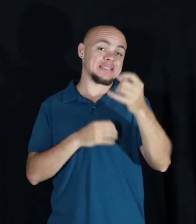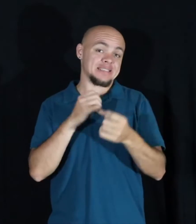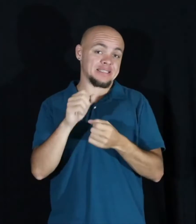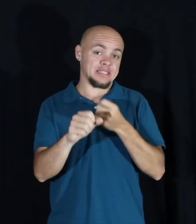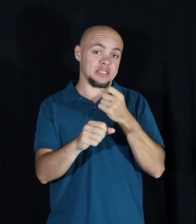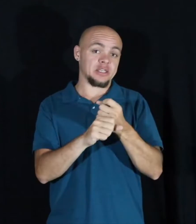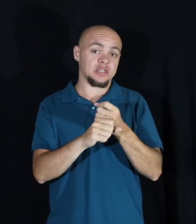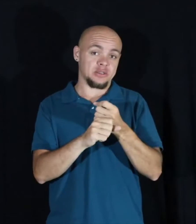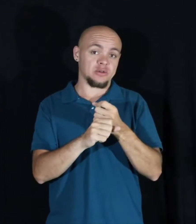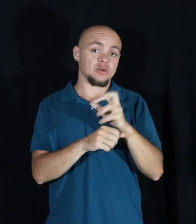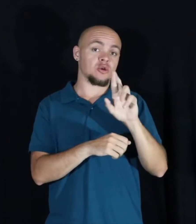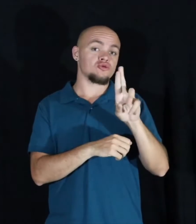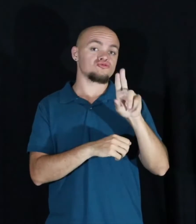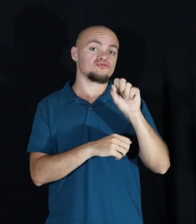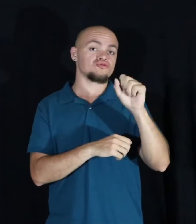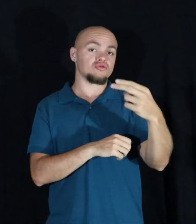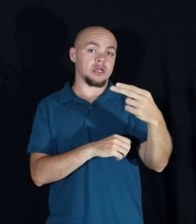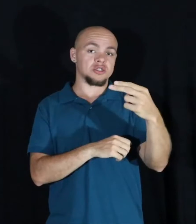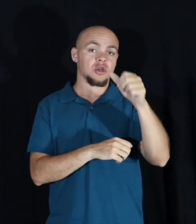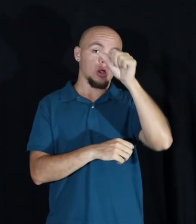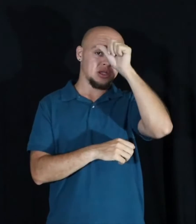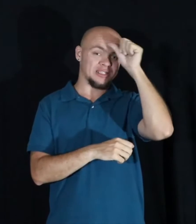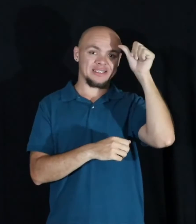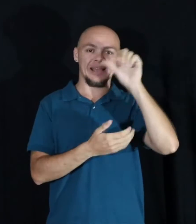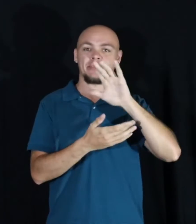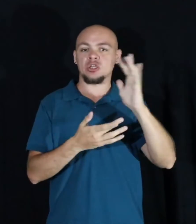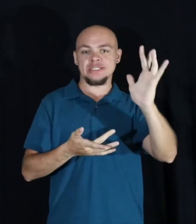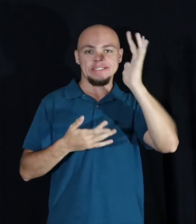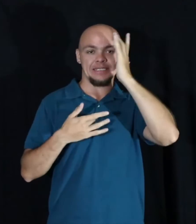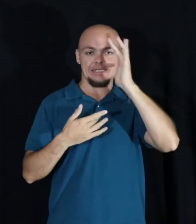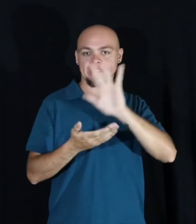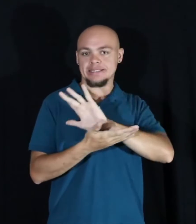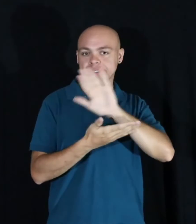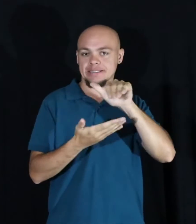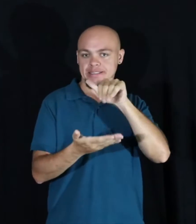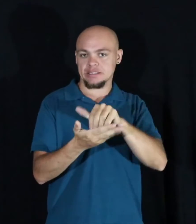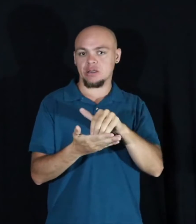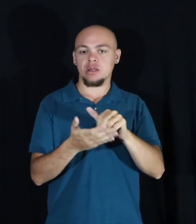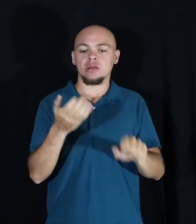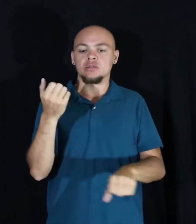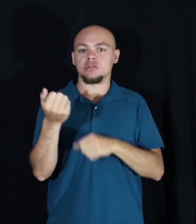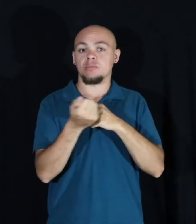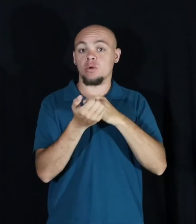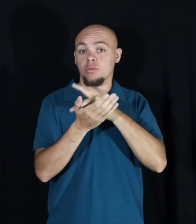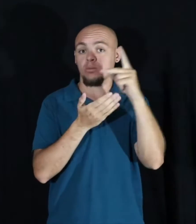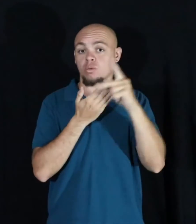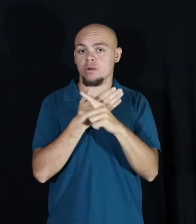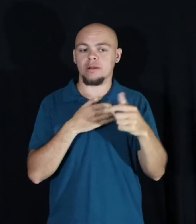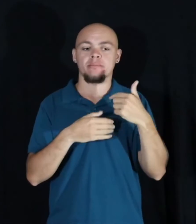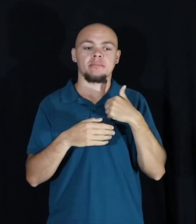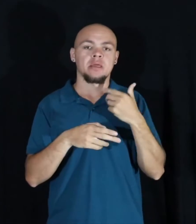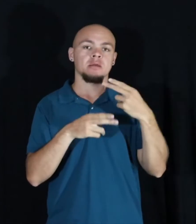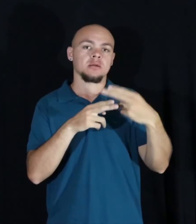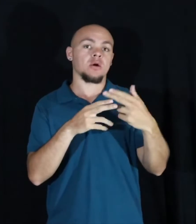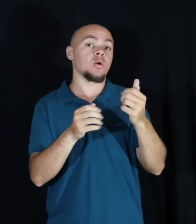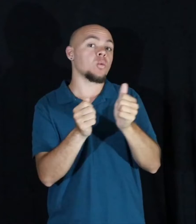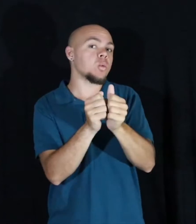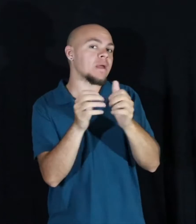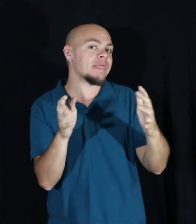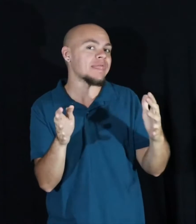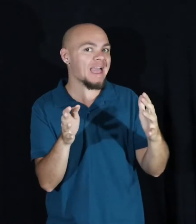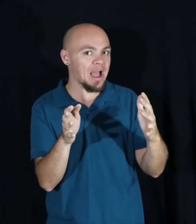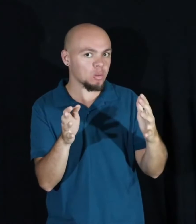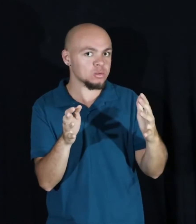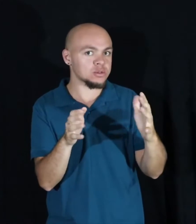Rush Alzheimer's Disease Center, I've helped facilitate a large support program called Without Warning. It's for people who have young